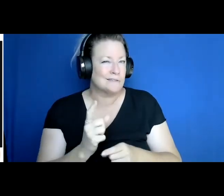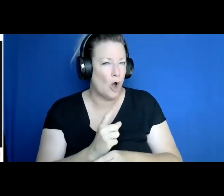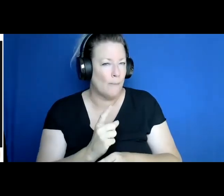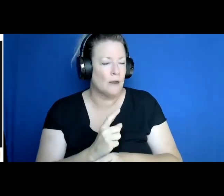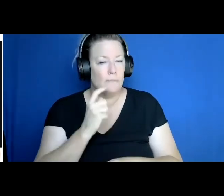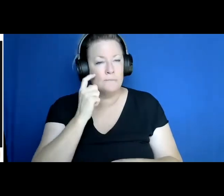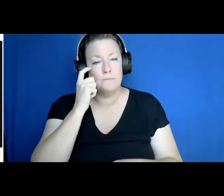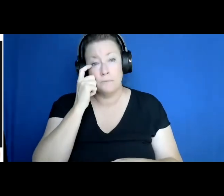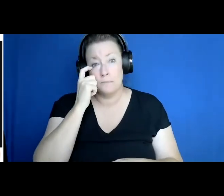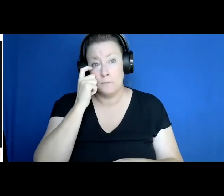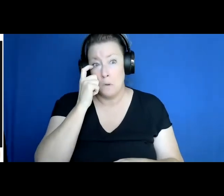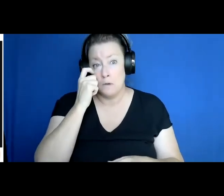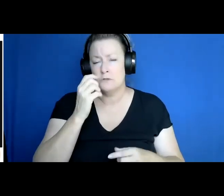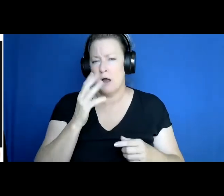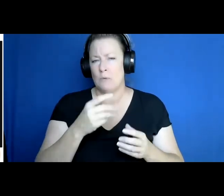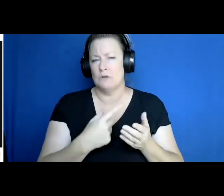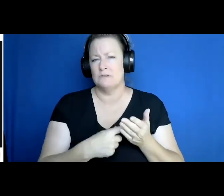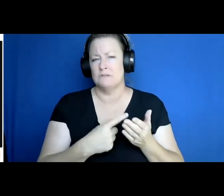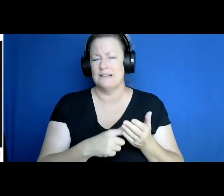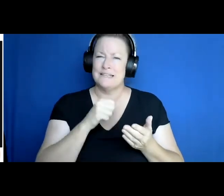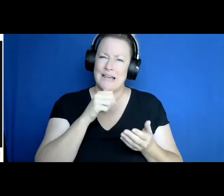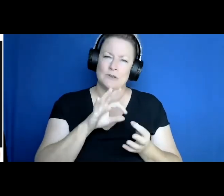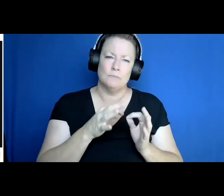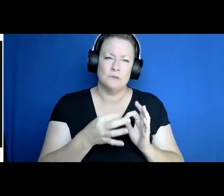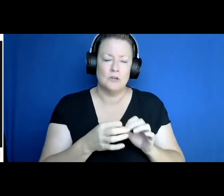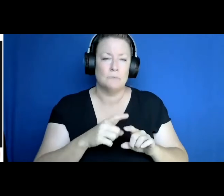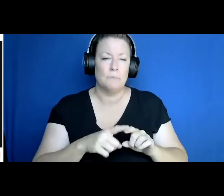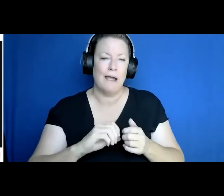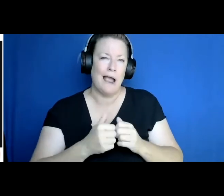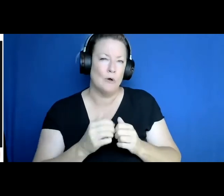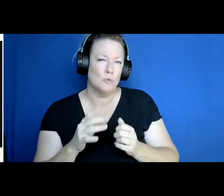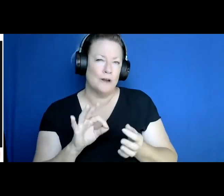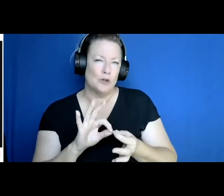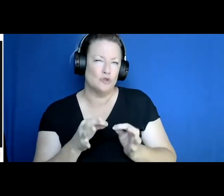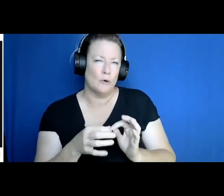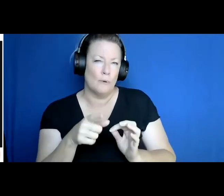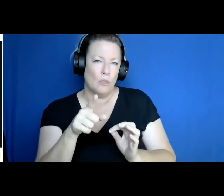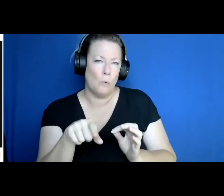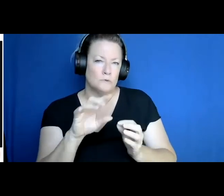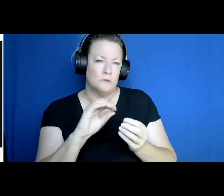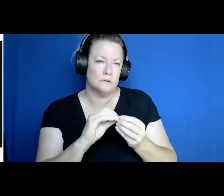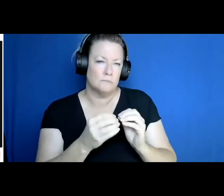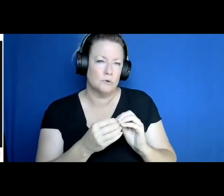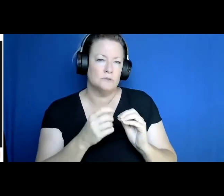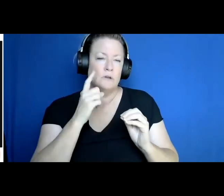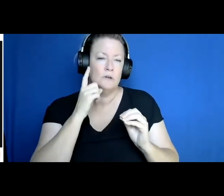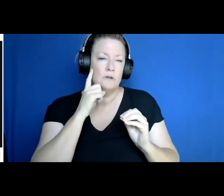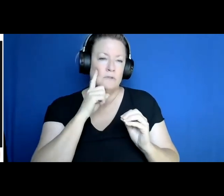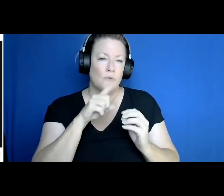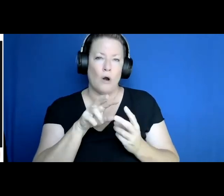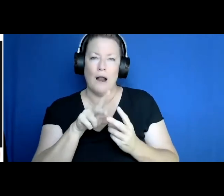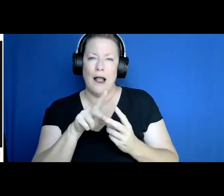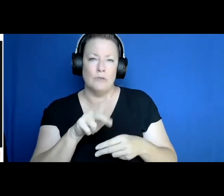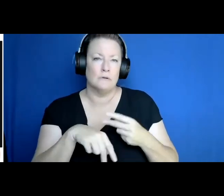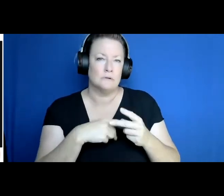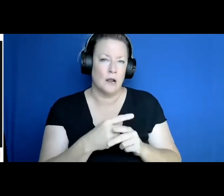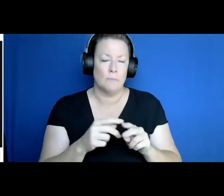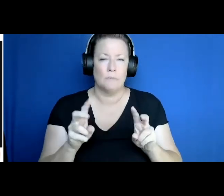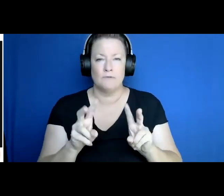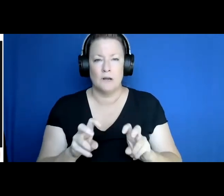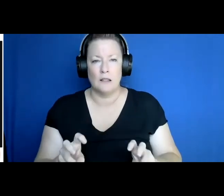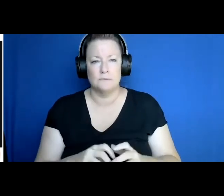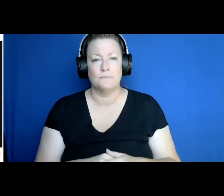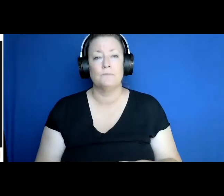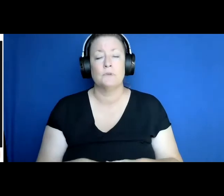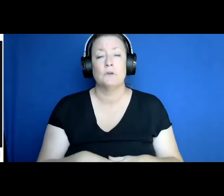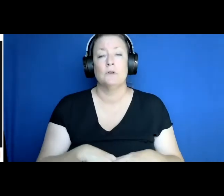that interpretation, but I do have how you would interpret these numbers for either type of analysis. So if we look